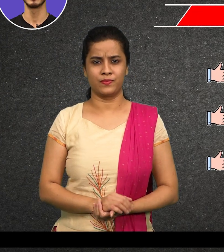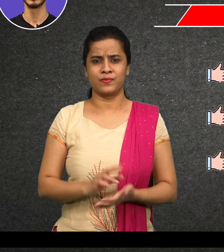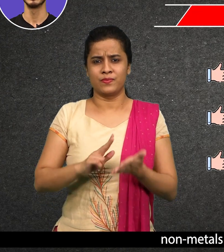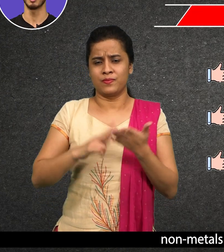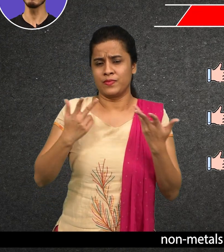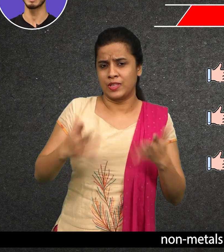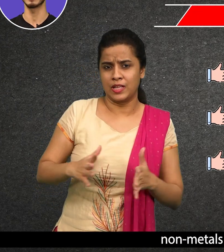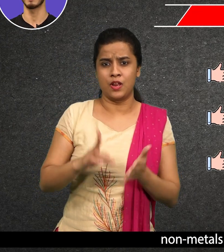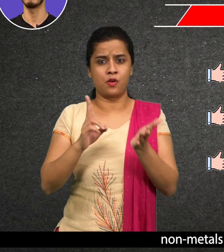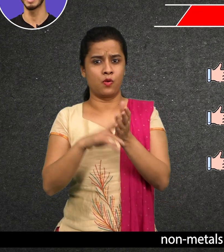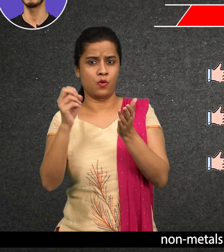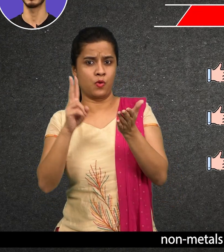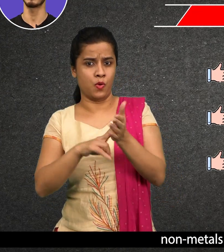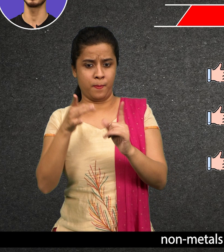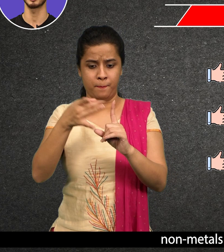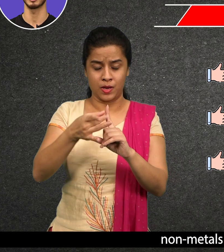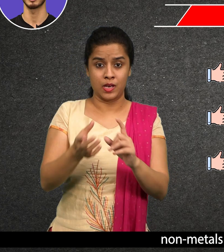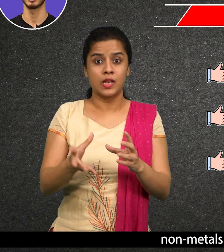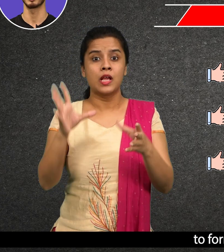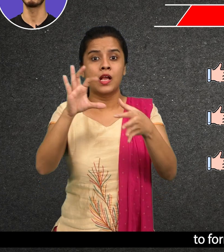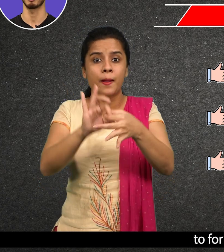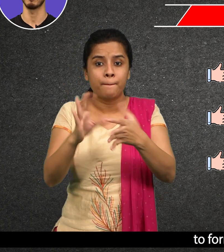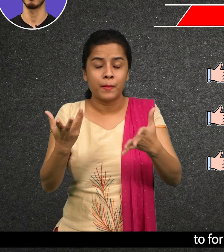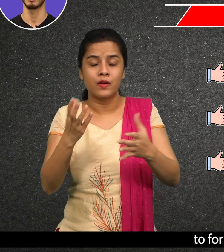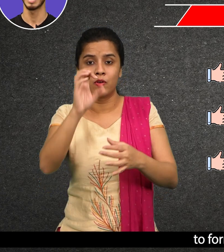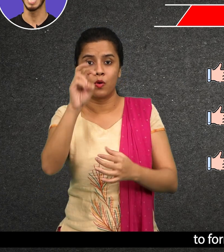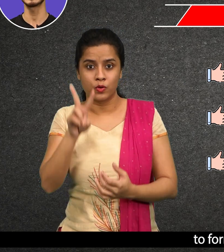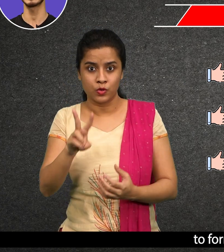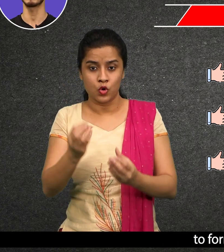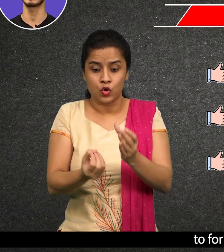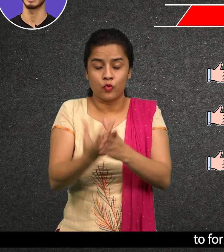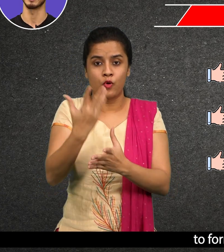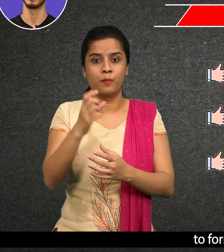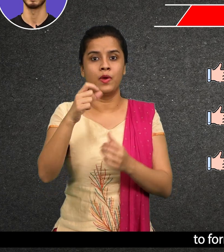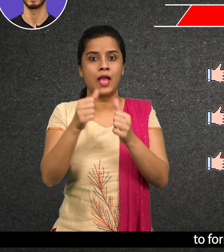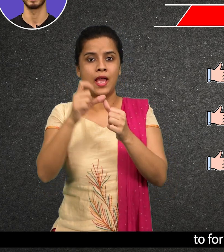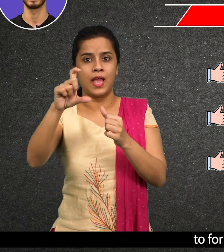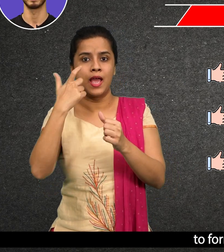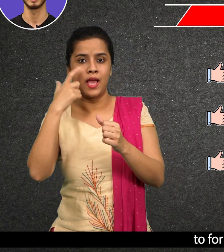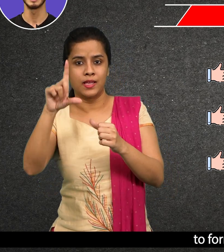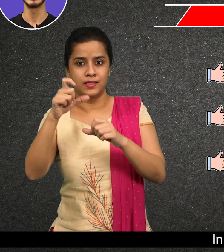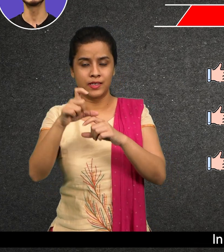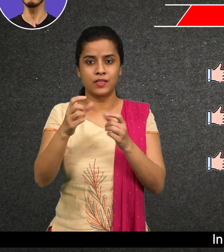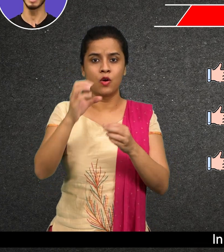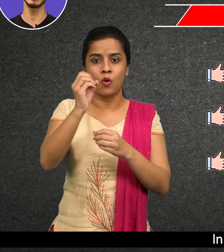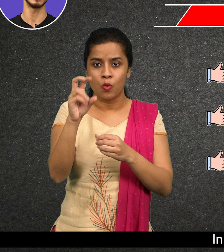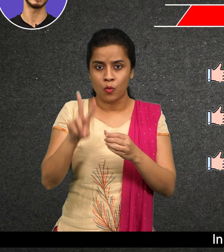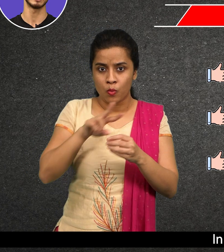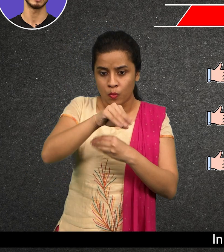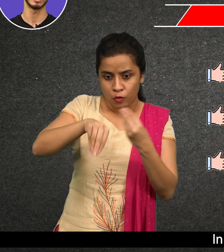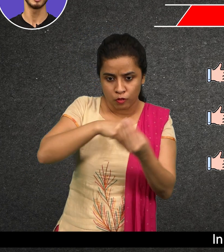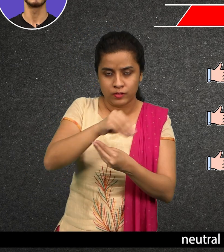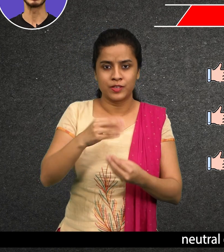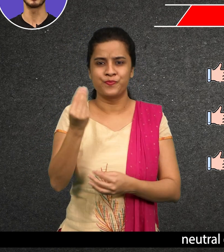Generally, non-metals combine with oxygen to form acidic oxide. In some